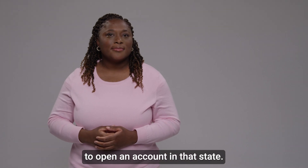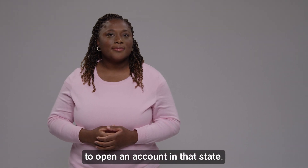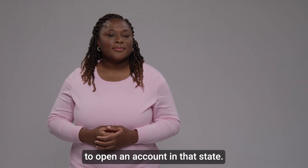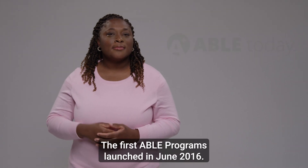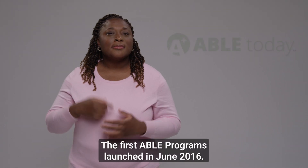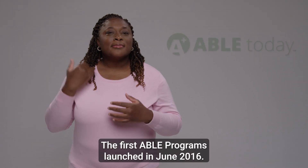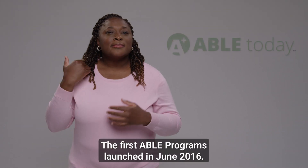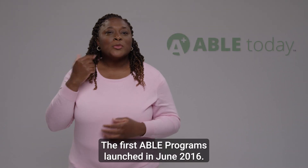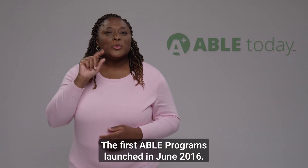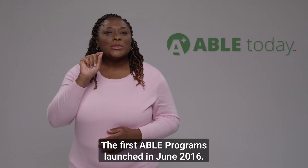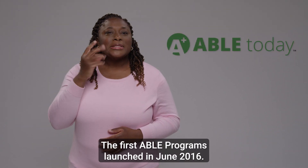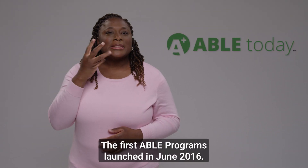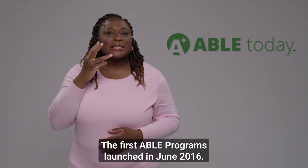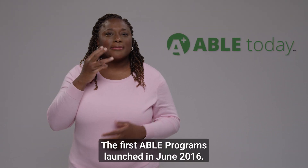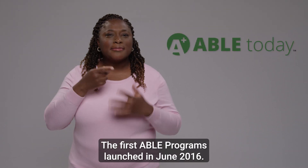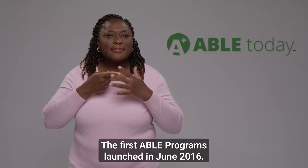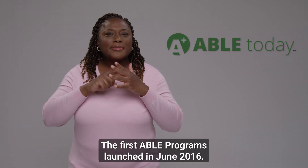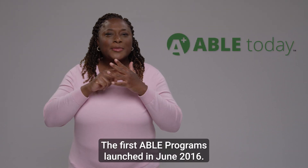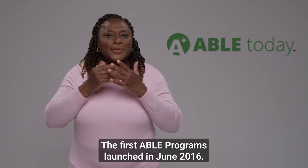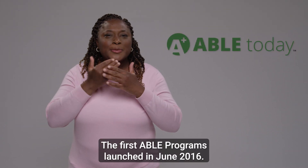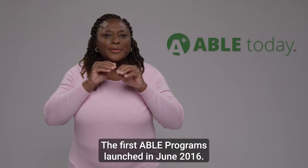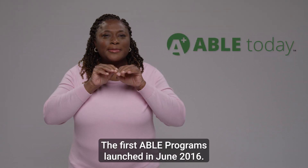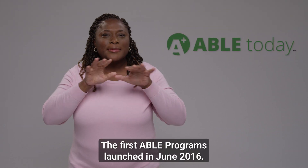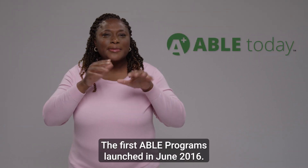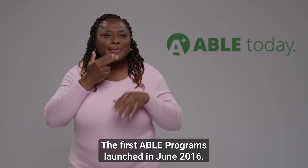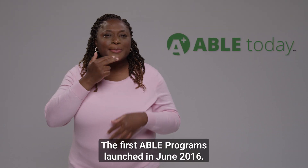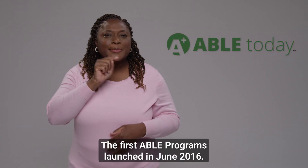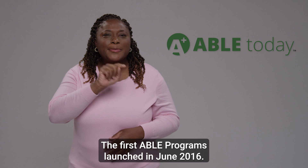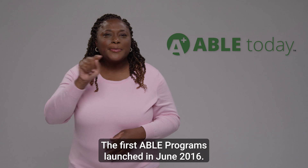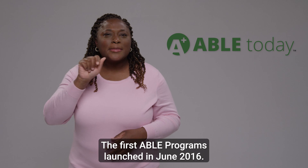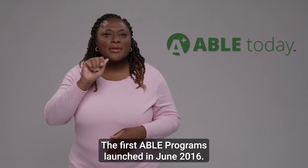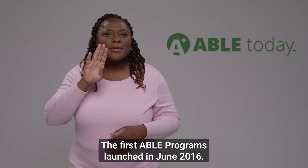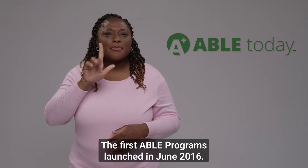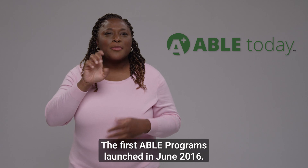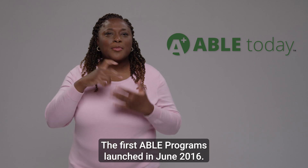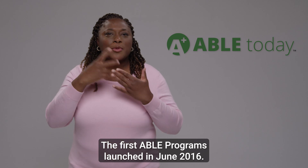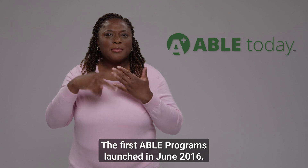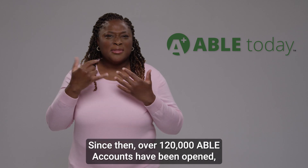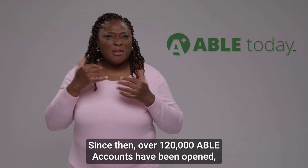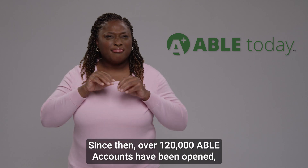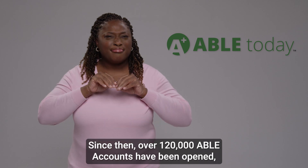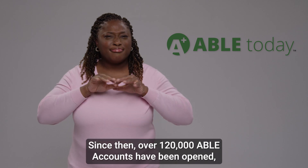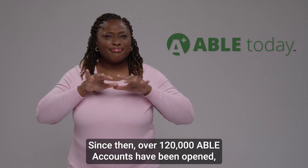state. The first ABLE programs launched in June 2016. Since then,